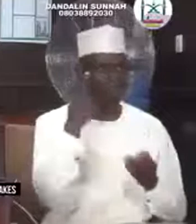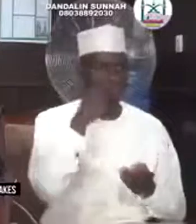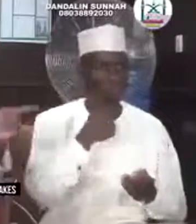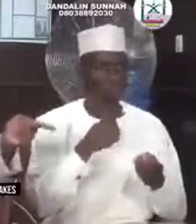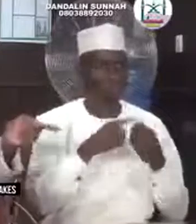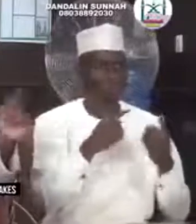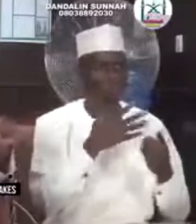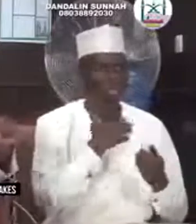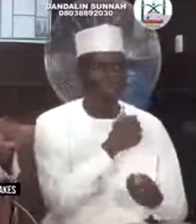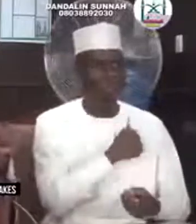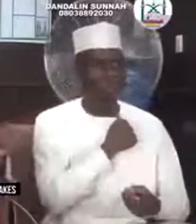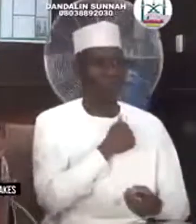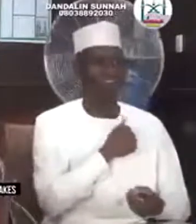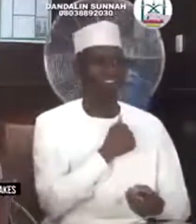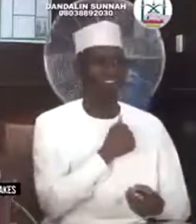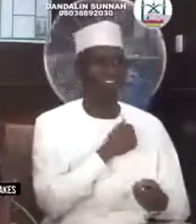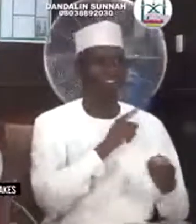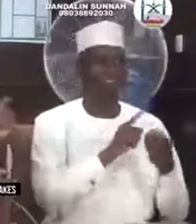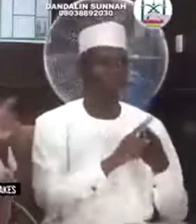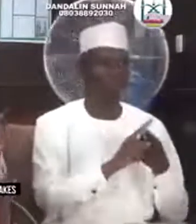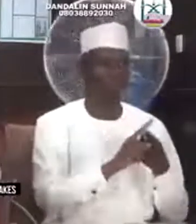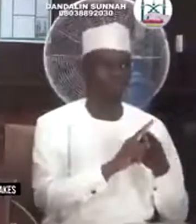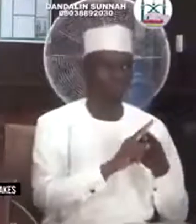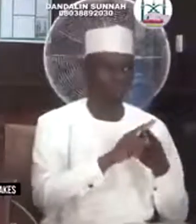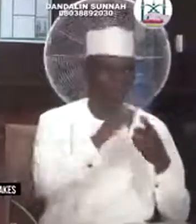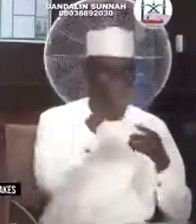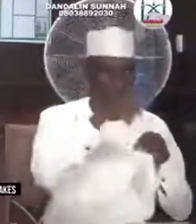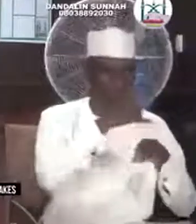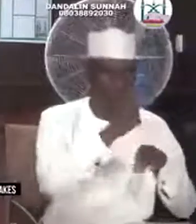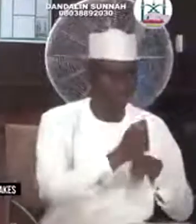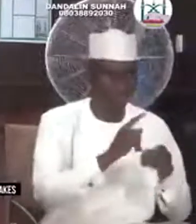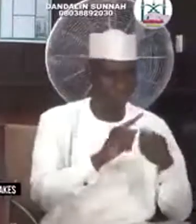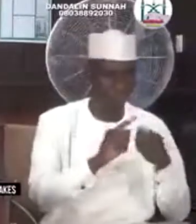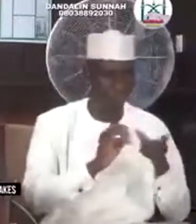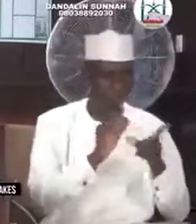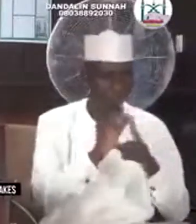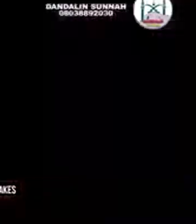apologize to Jonathan, or to castigate them like I castigated Jonathan. Let the government decide.